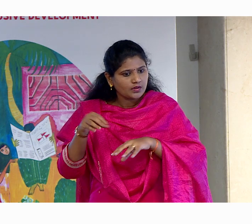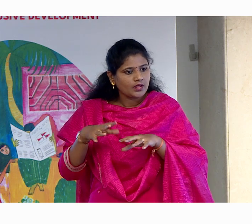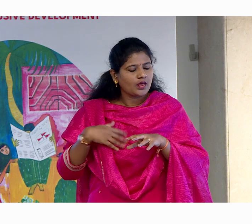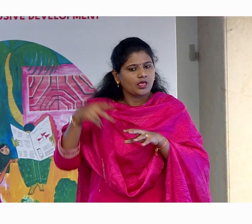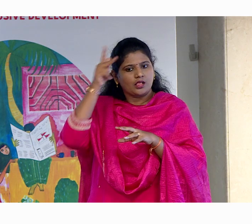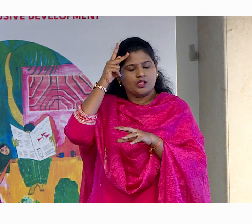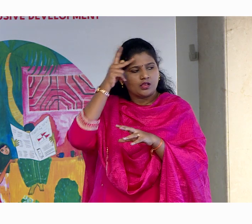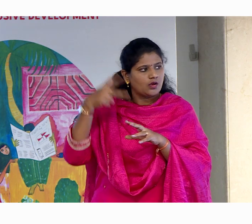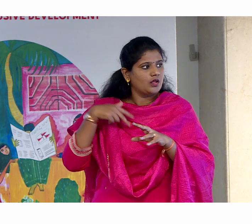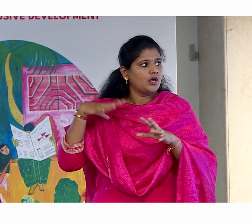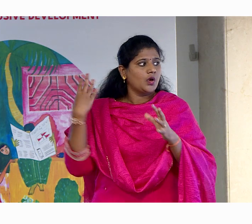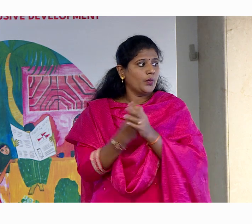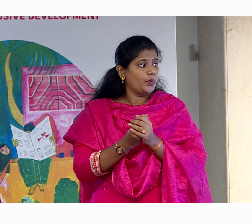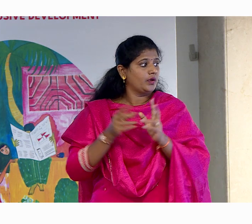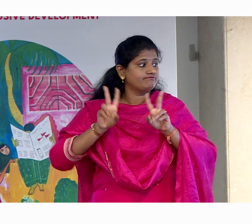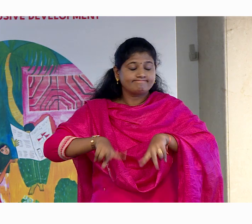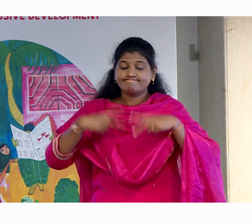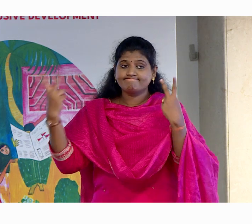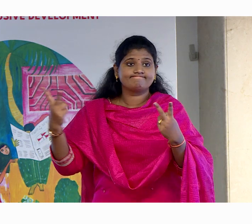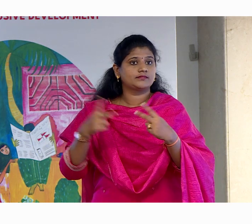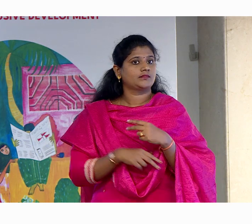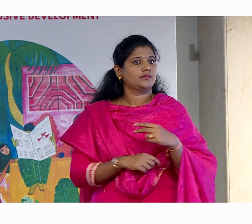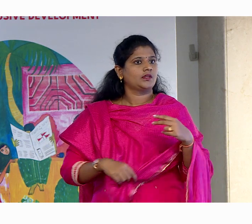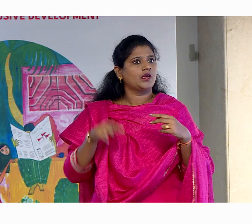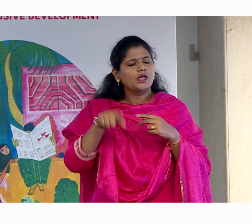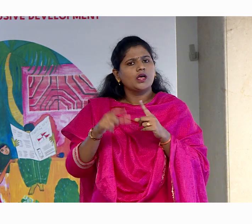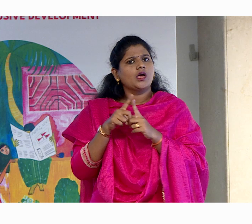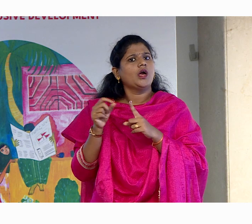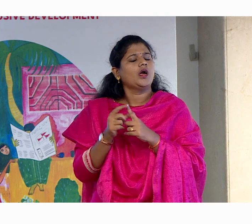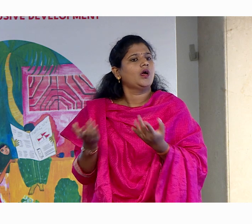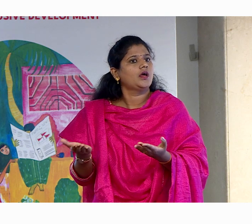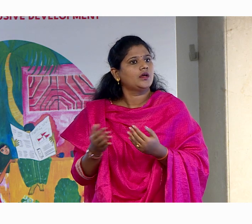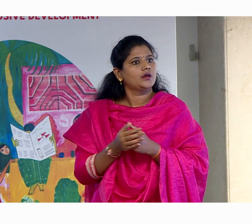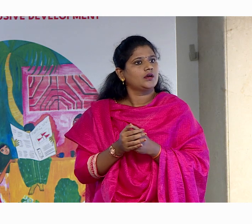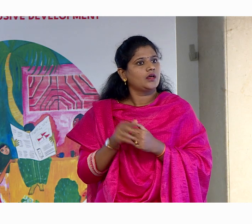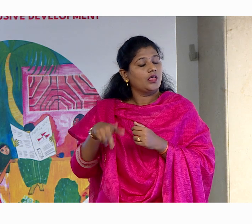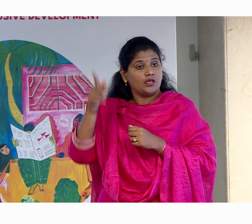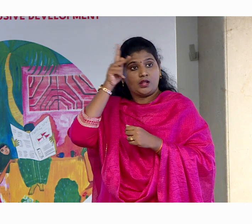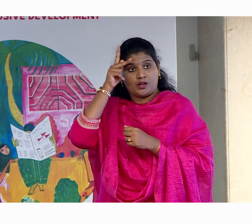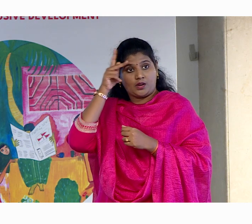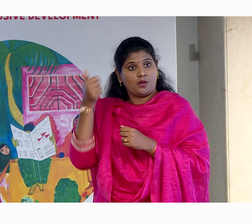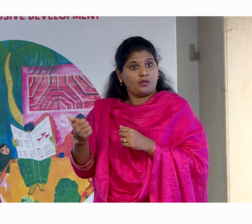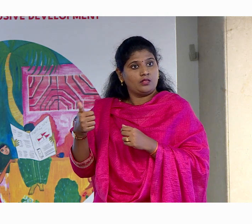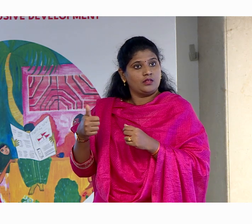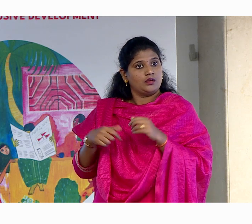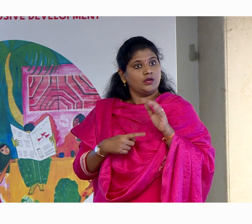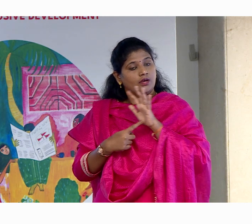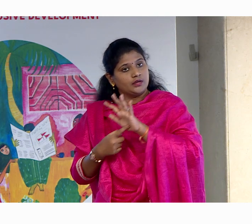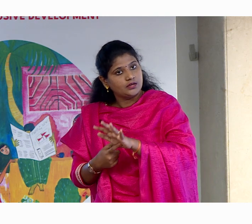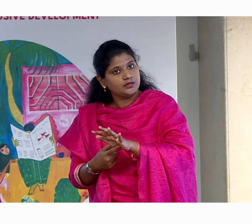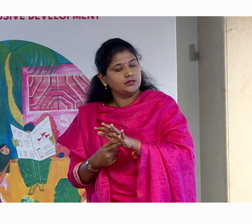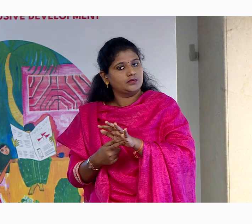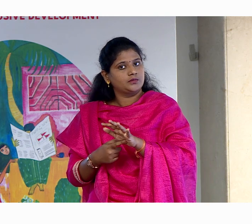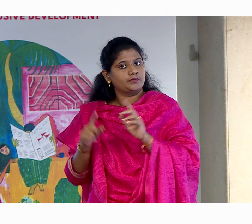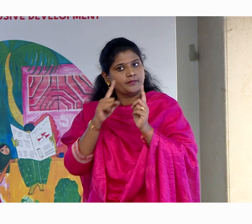we found was very different. This was what they were doing with the knowledge that was introduced to